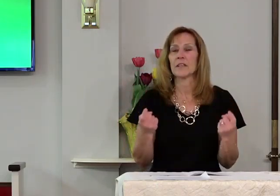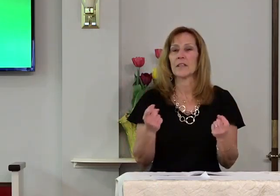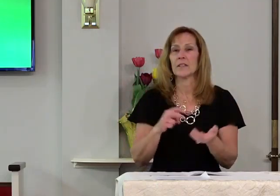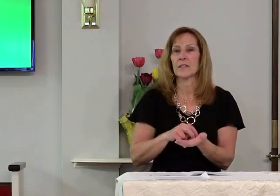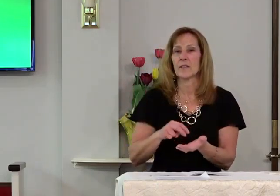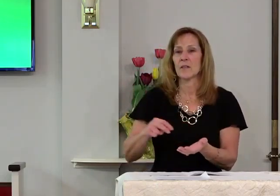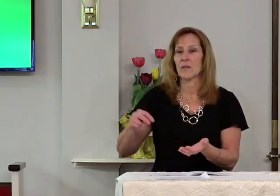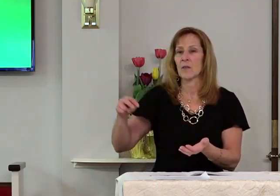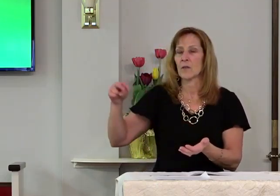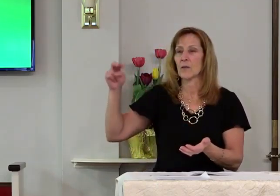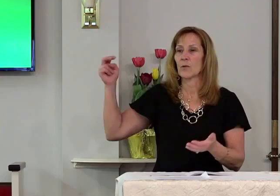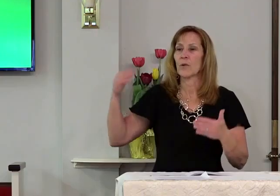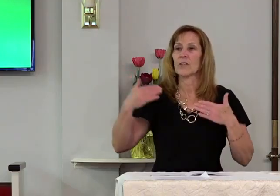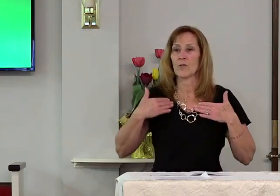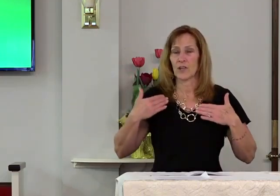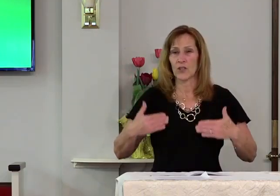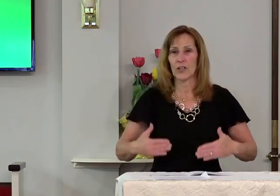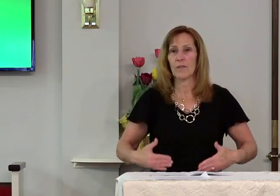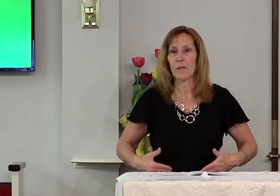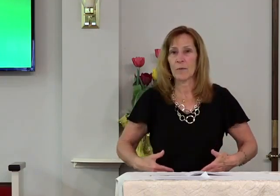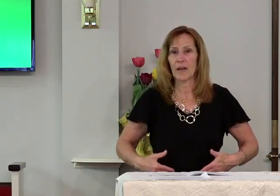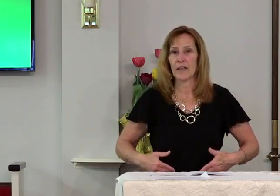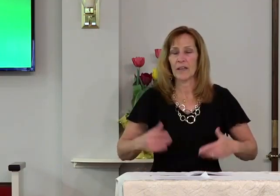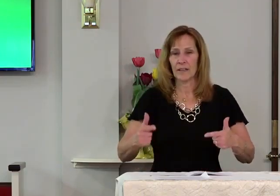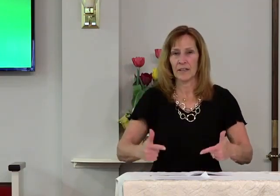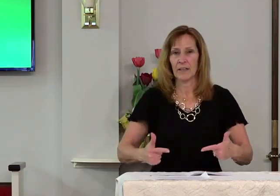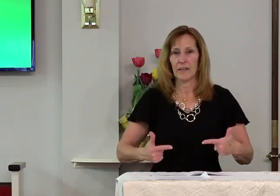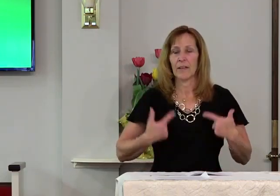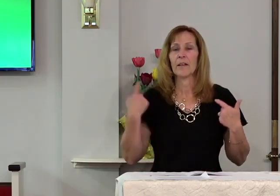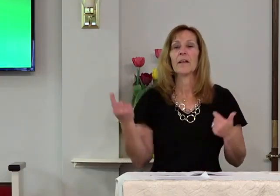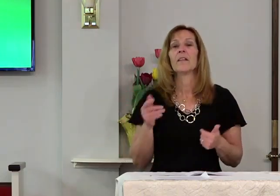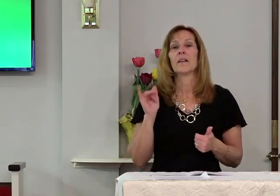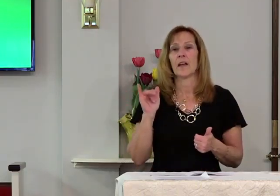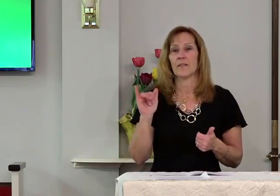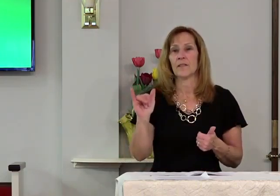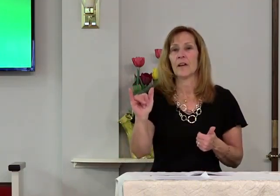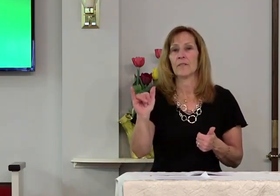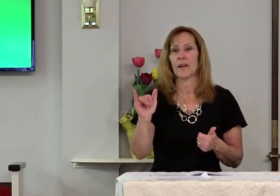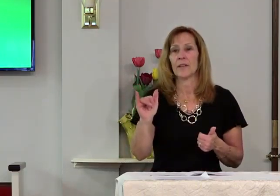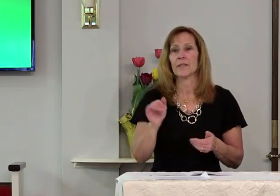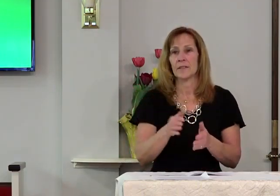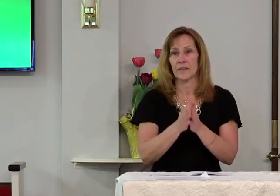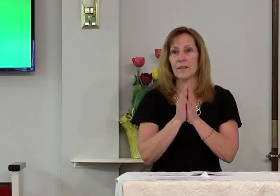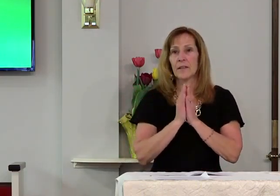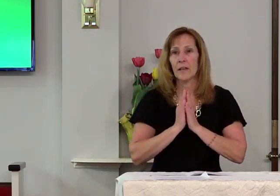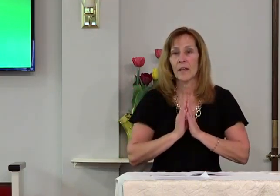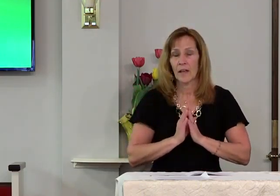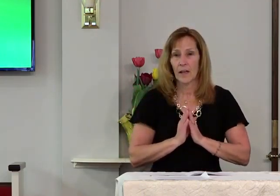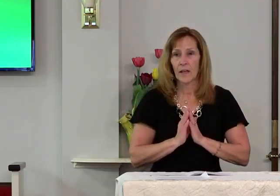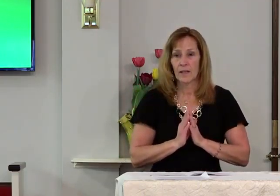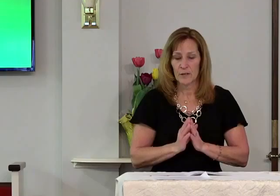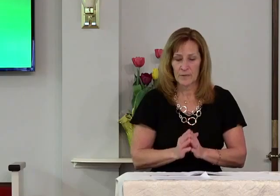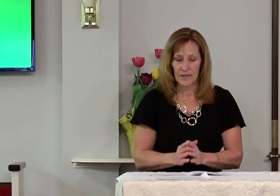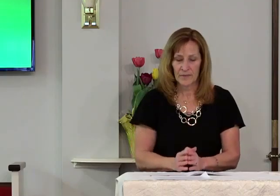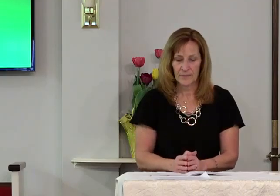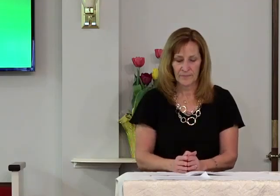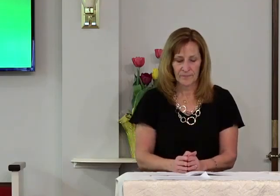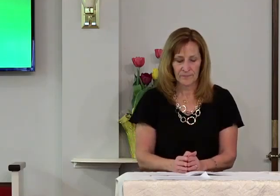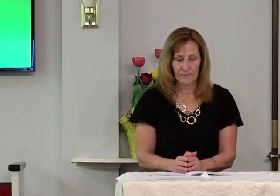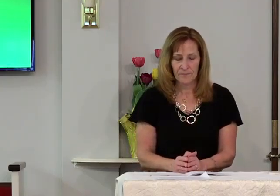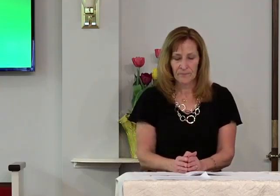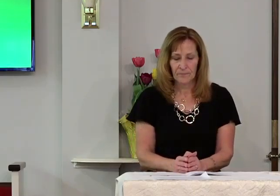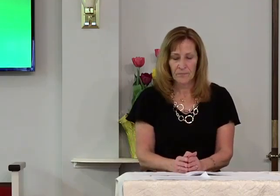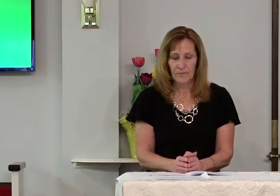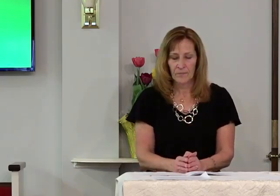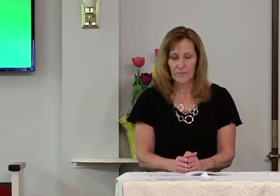of sins the resurrection of the body and the life everlasting amen